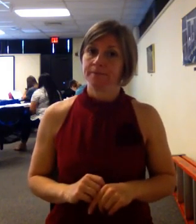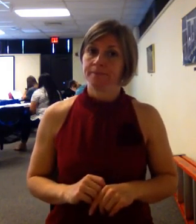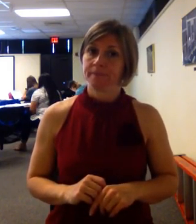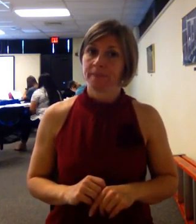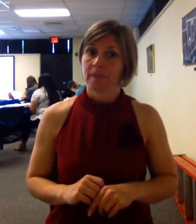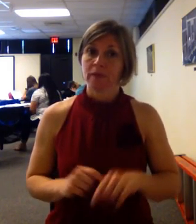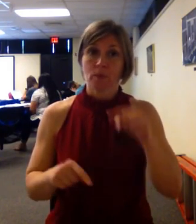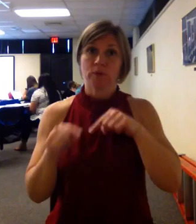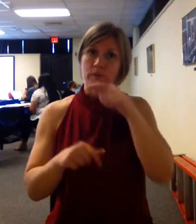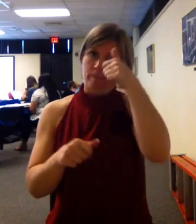to your algebra.